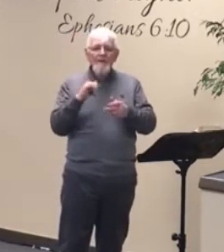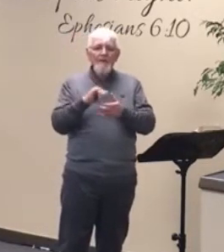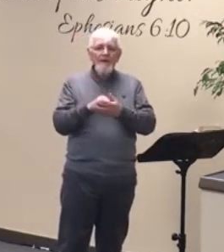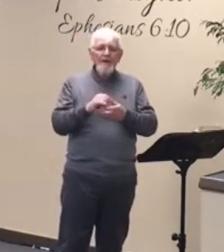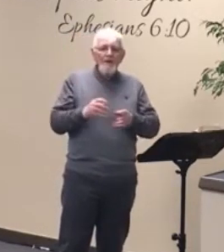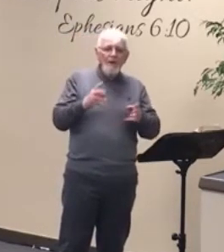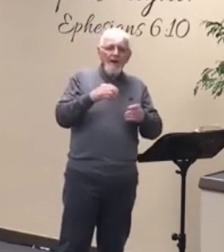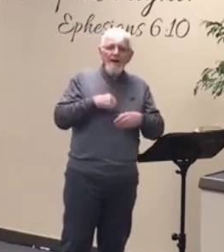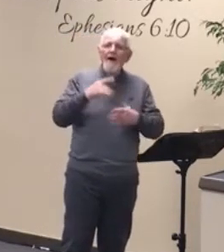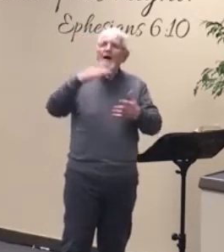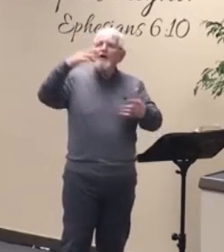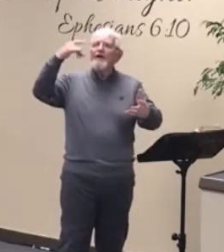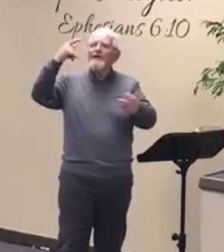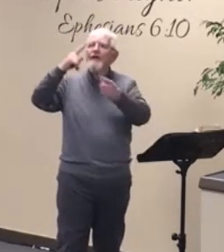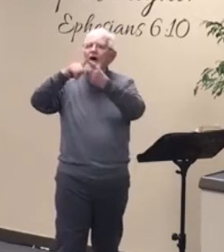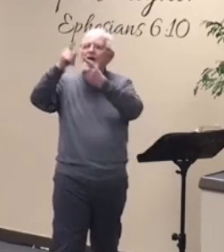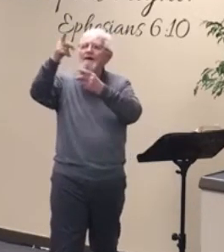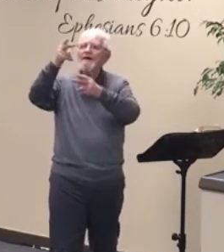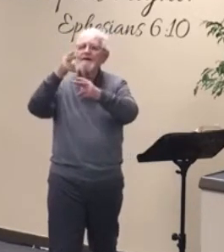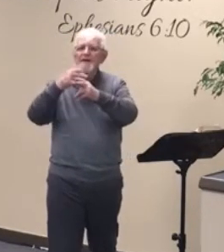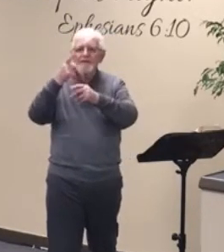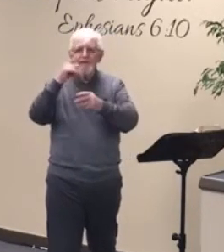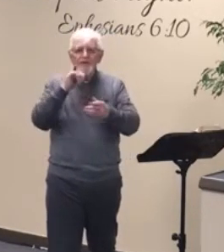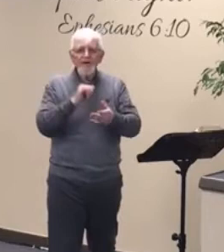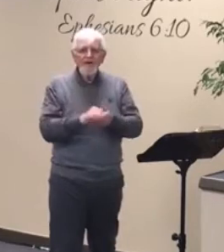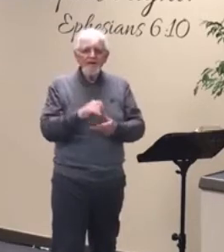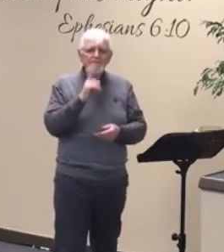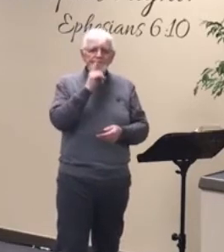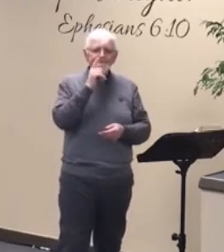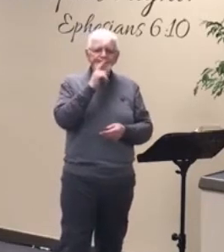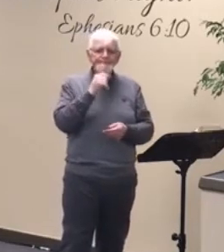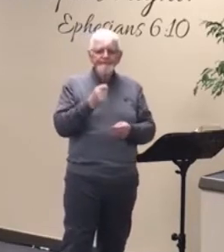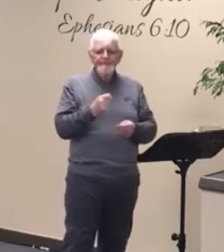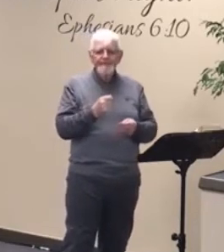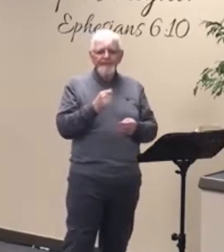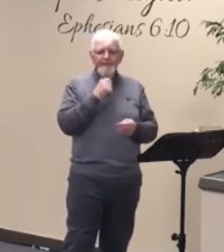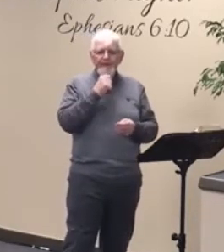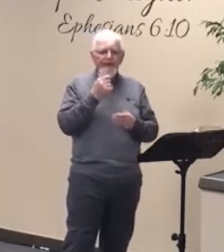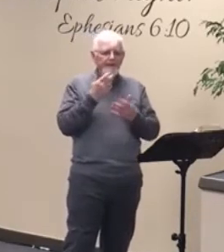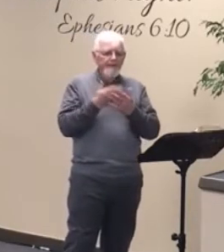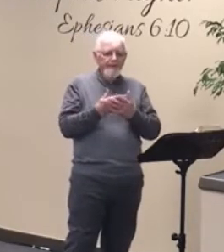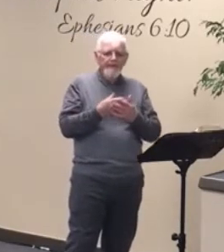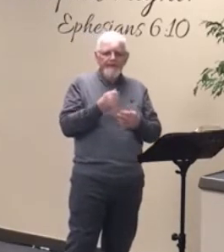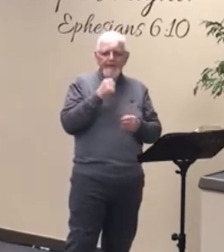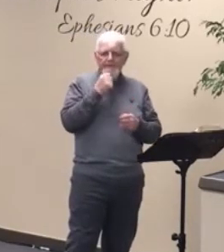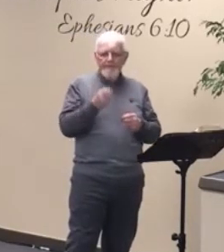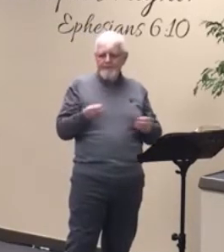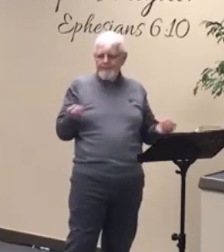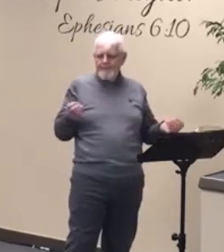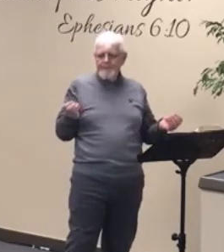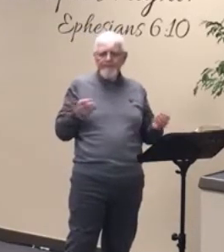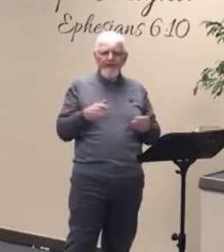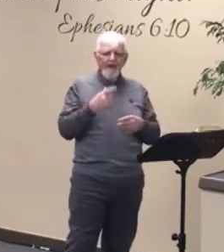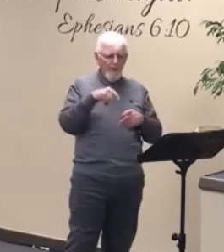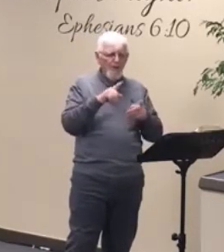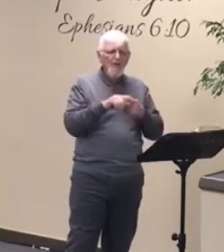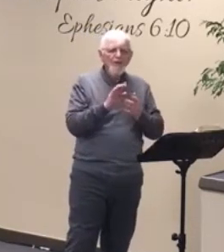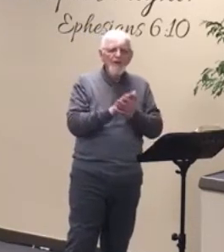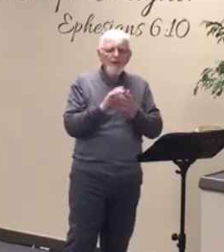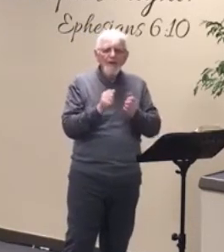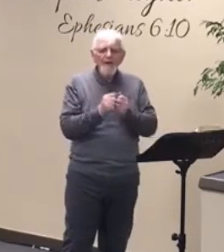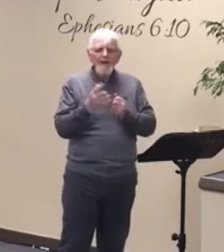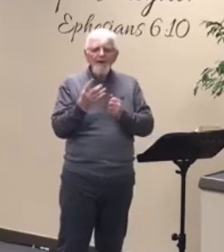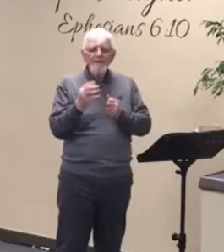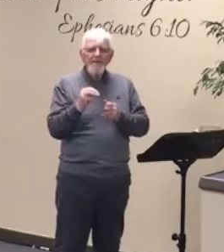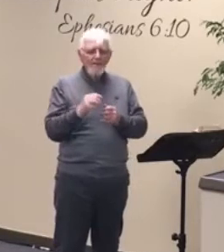it. Humility isn't this false sense of I'm no good, oh, I'm just nobody. I went to school with those kind of guys, and those kind of guys